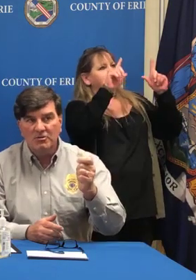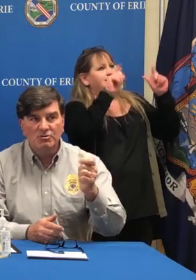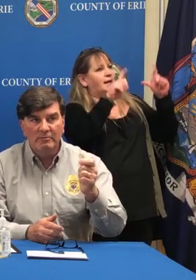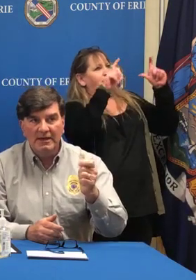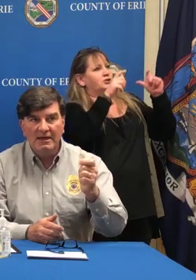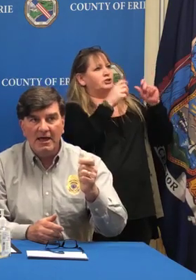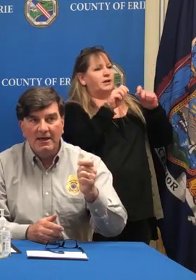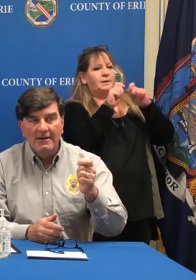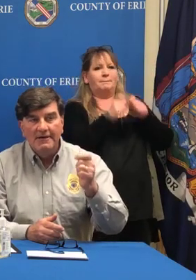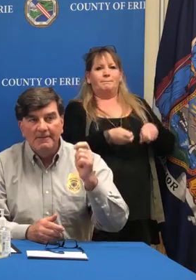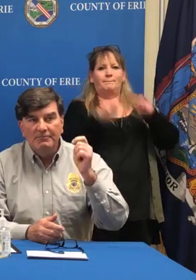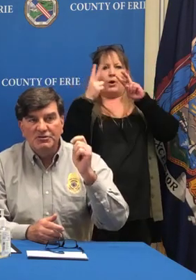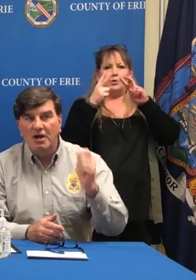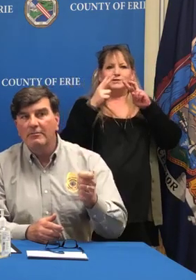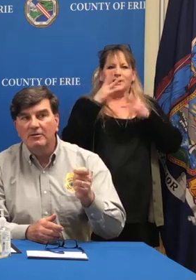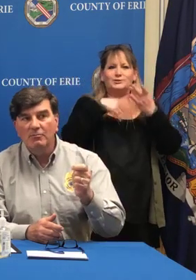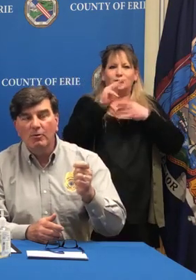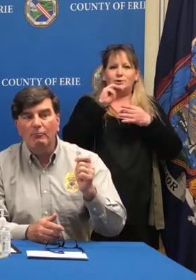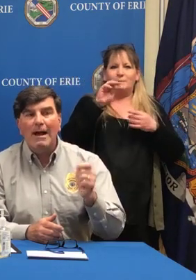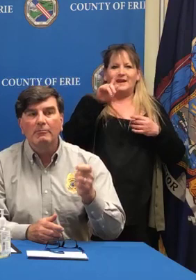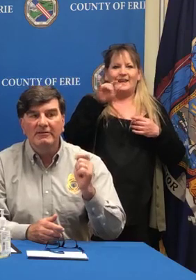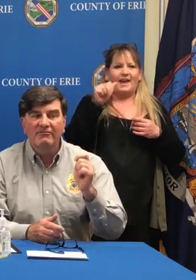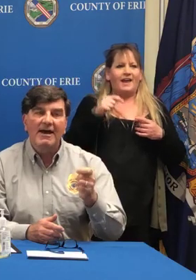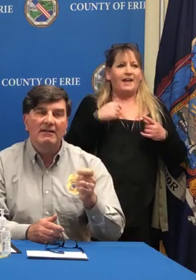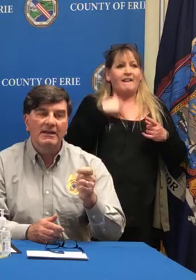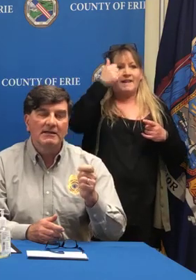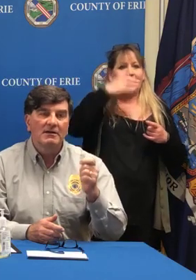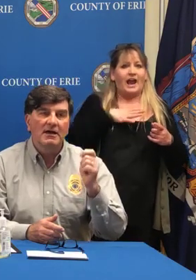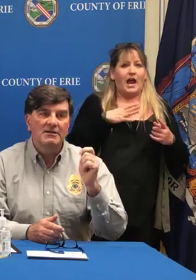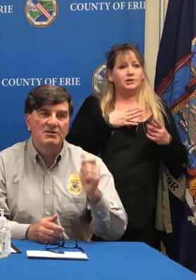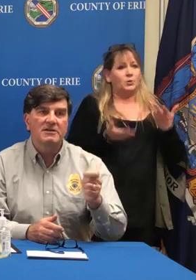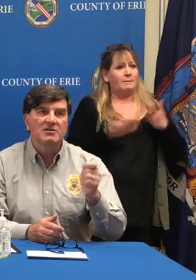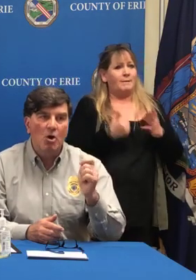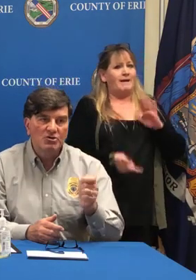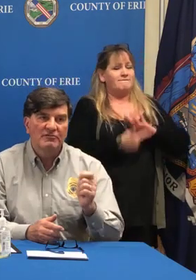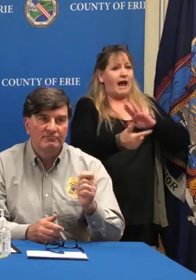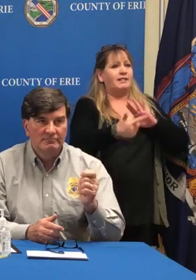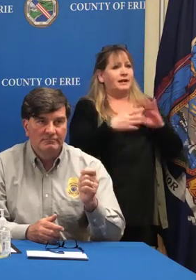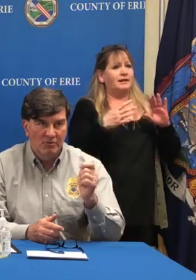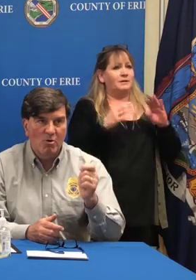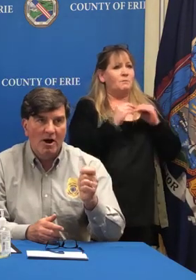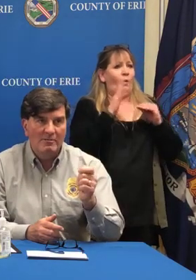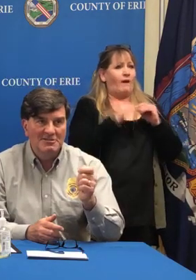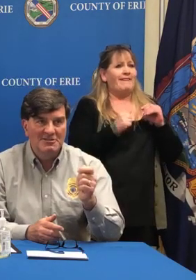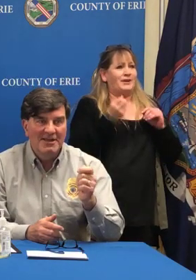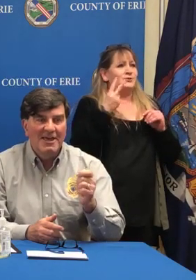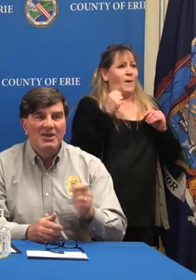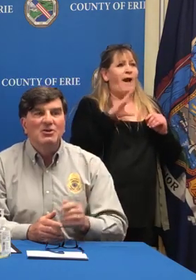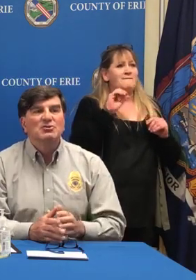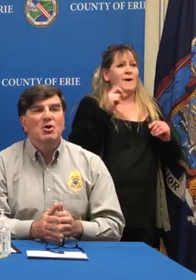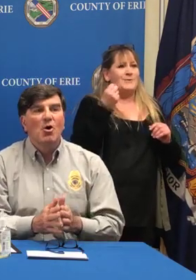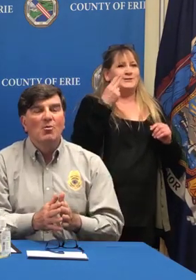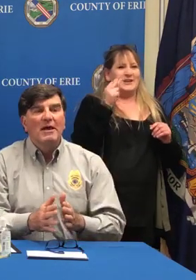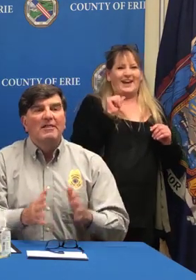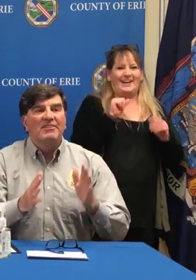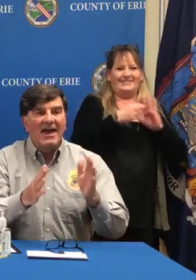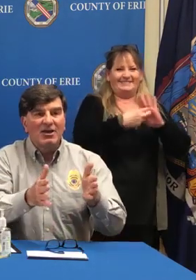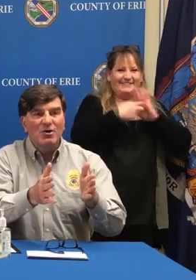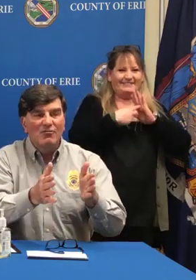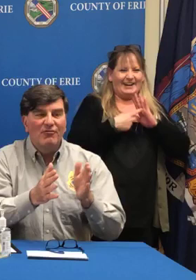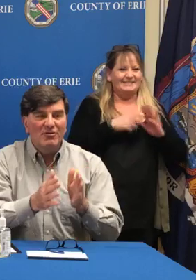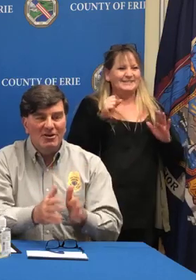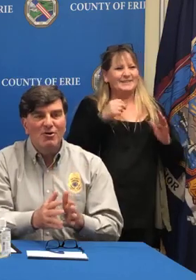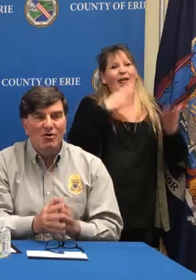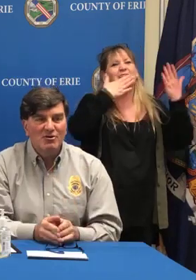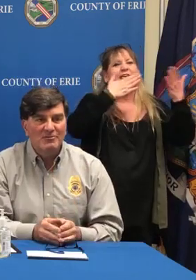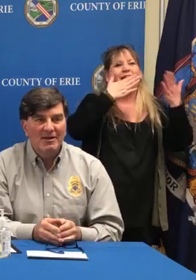it on social media. The gentlemen were probably violating a dozen OSHA requirements. So thank